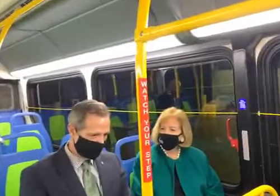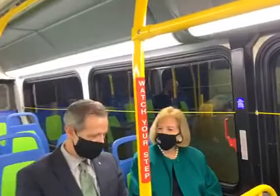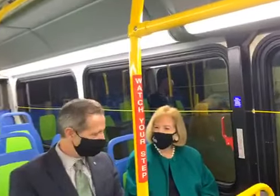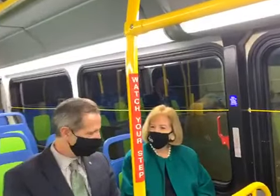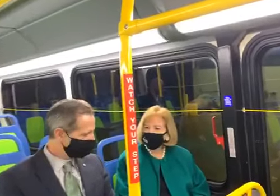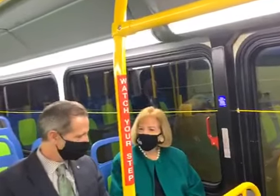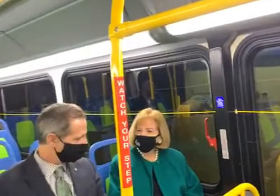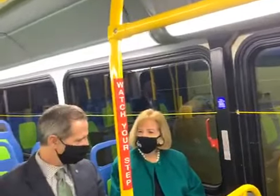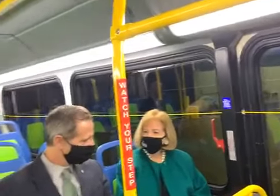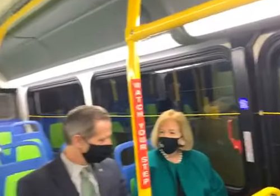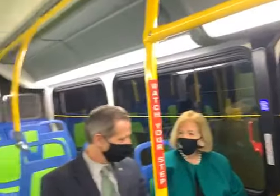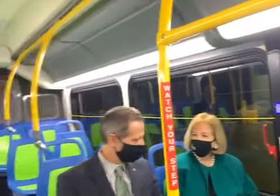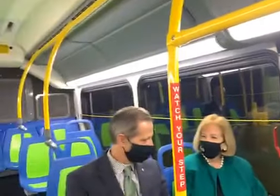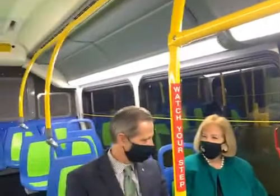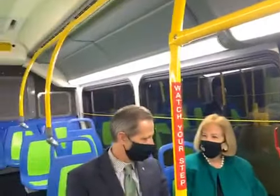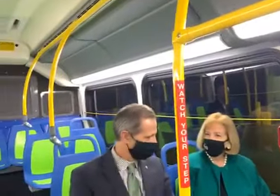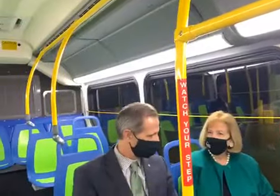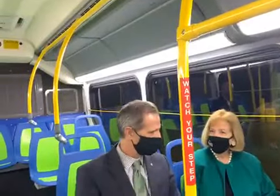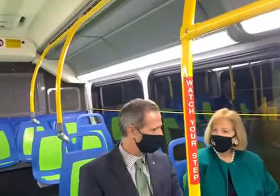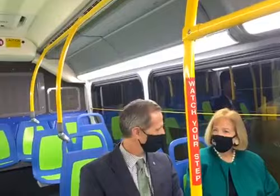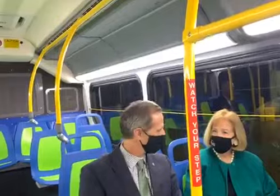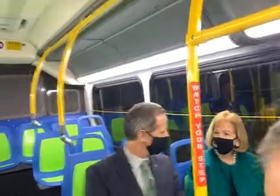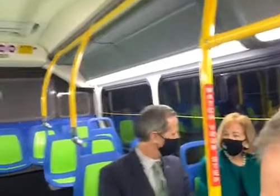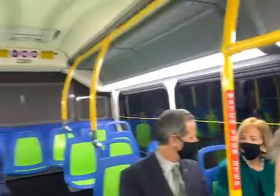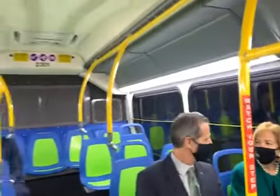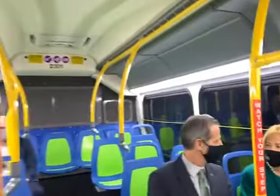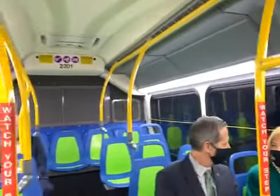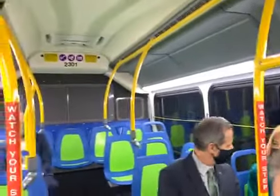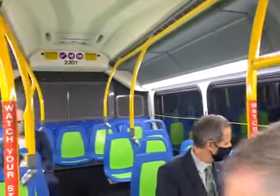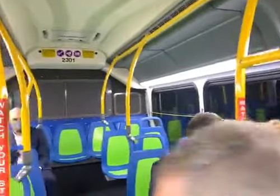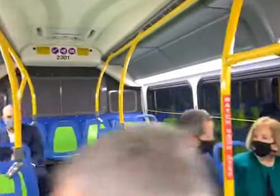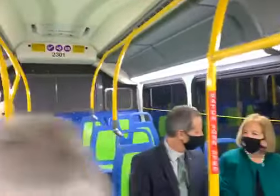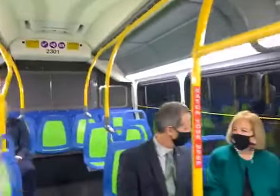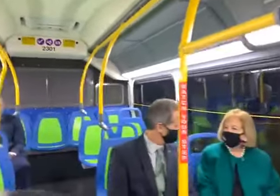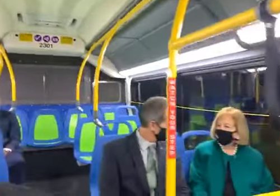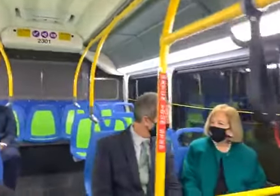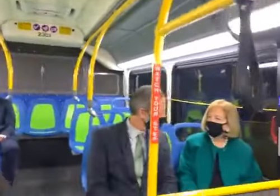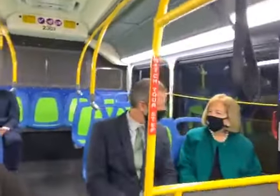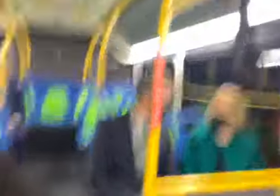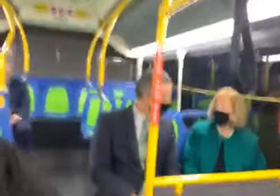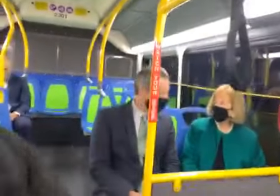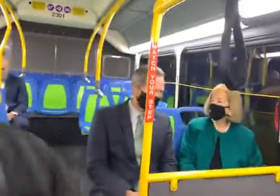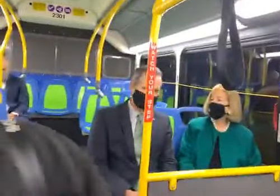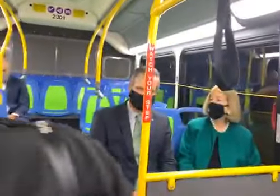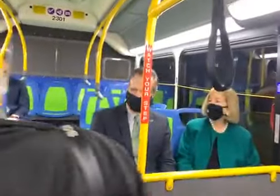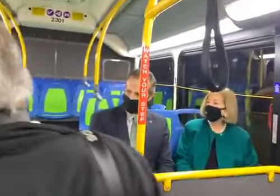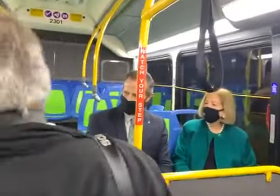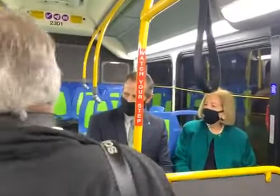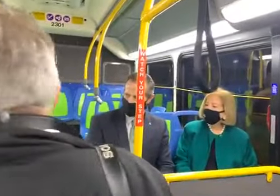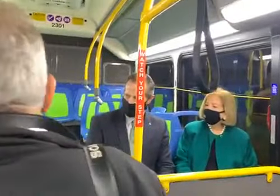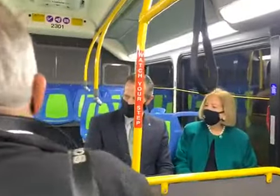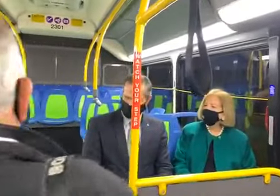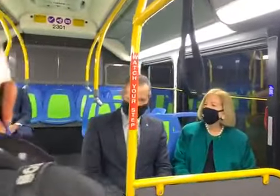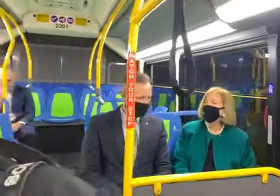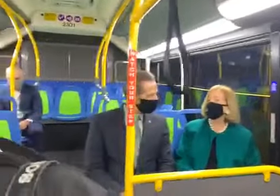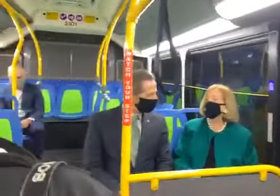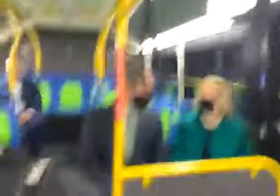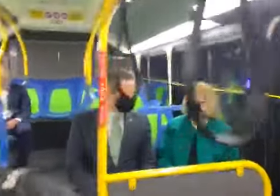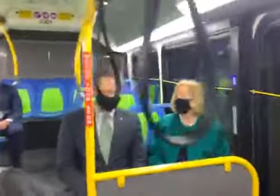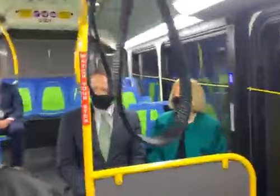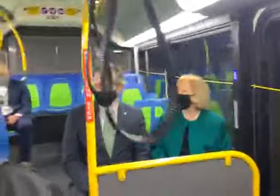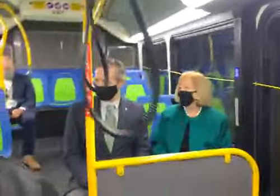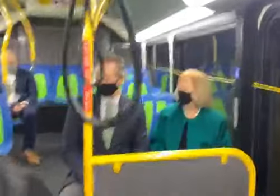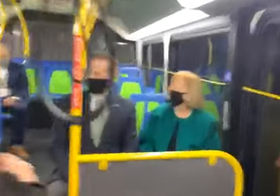real aspects of this, of the electric technology. Very smooth, very nice. Doors opening. He's got the